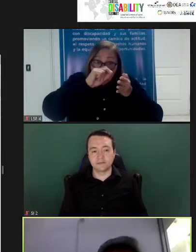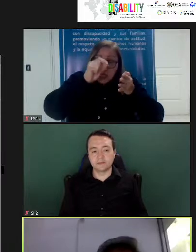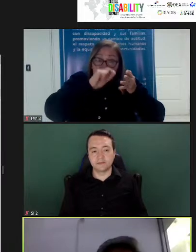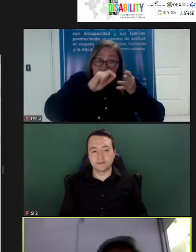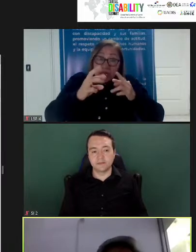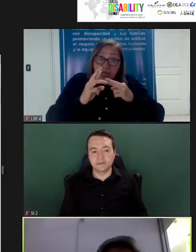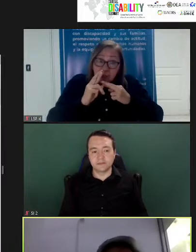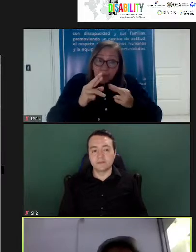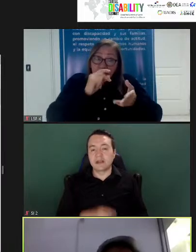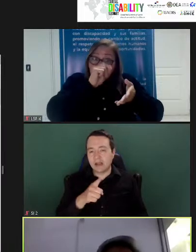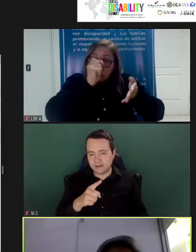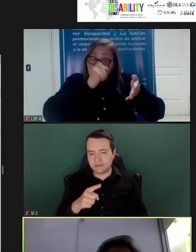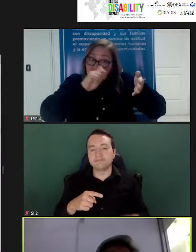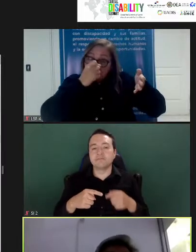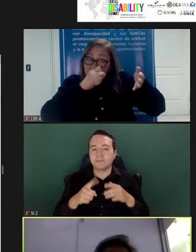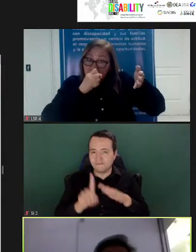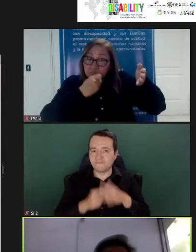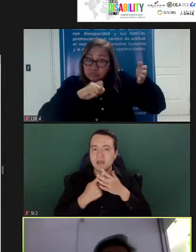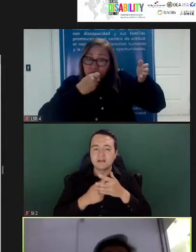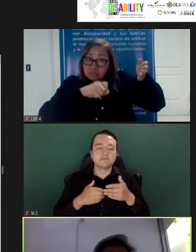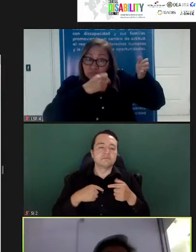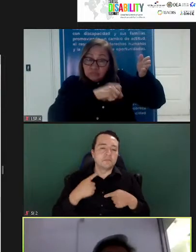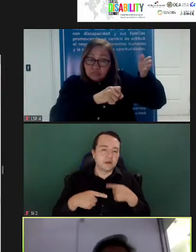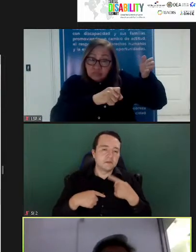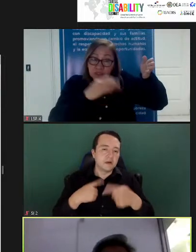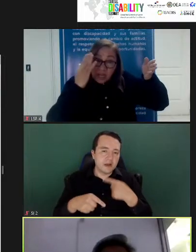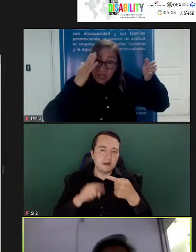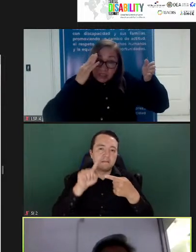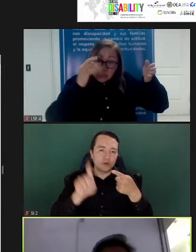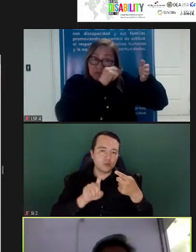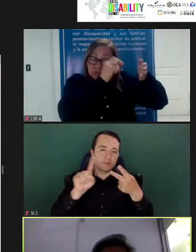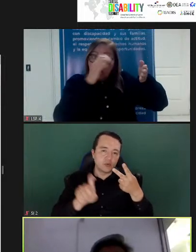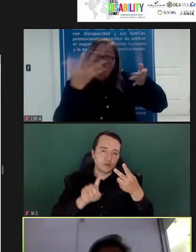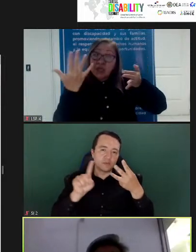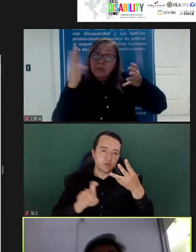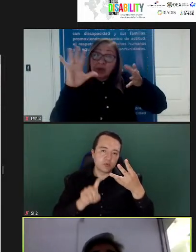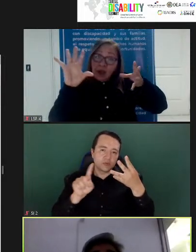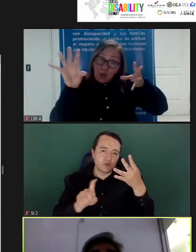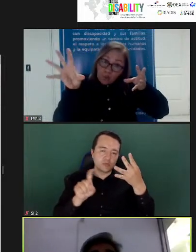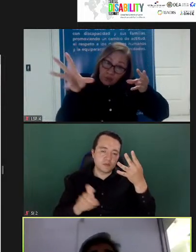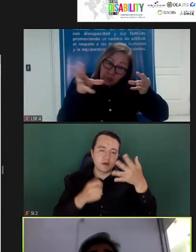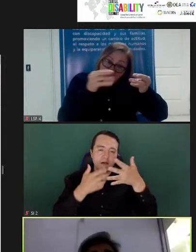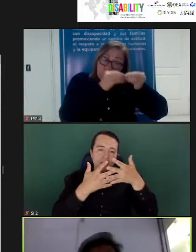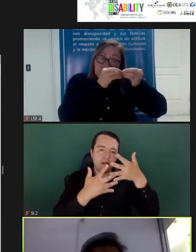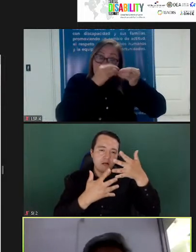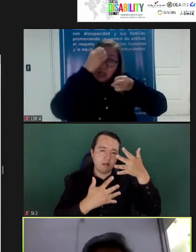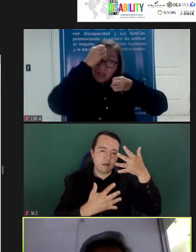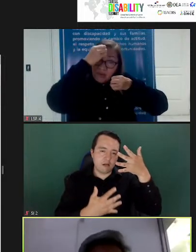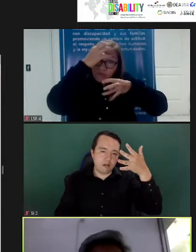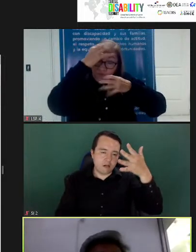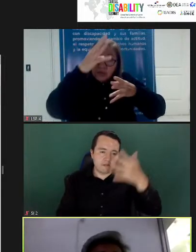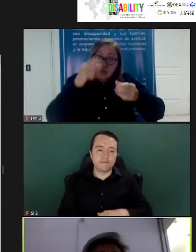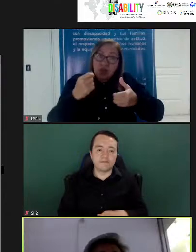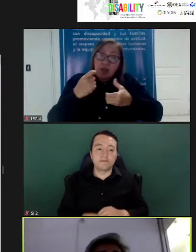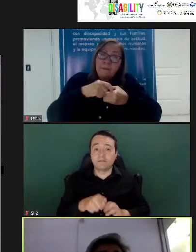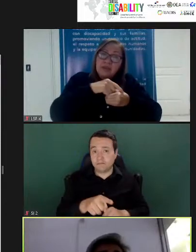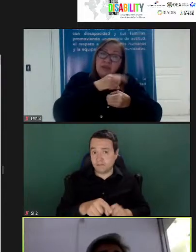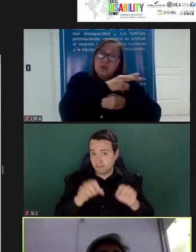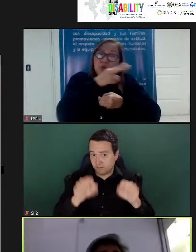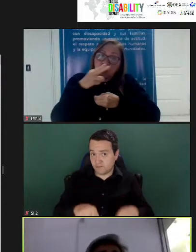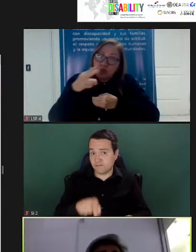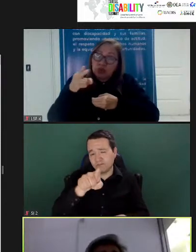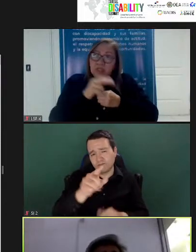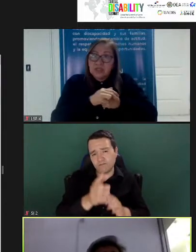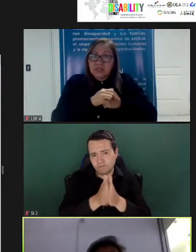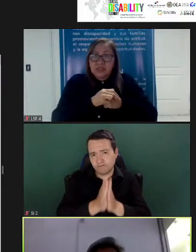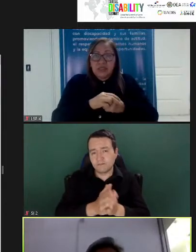as you can see well here we have a series of questions and the sections that we expect to collect your